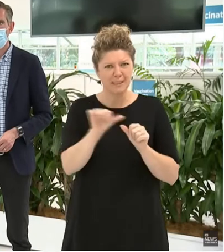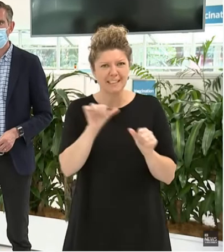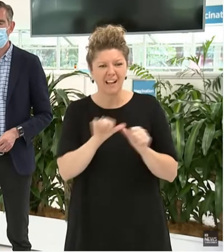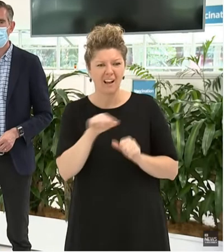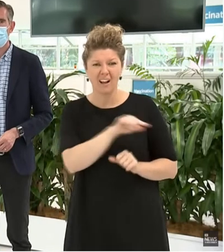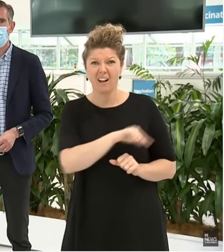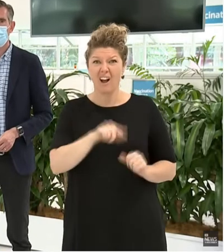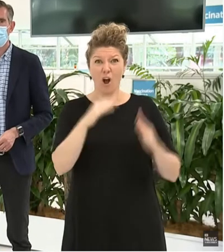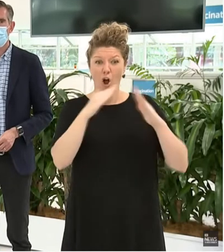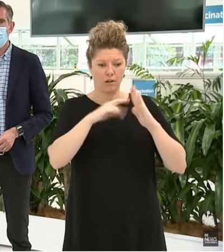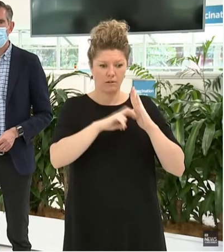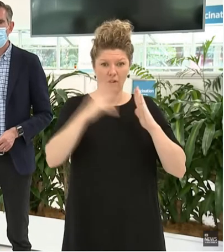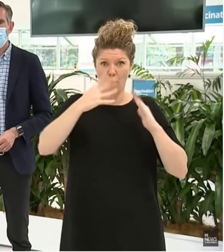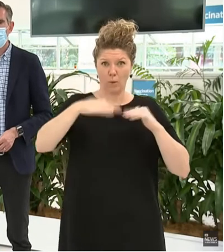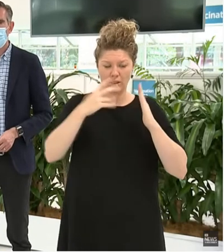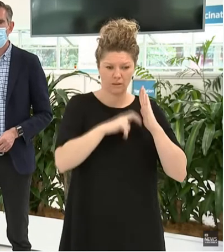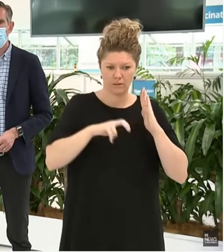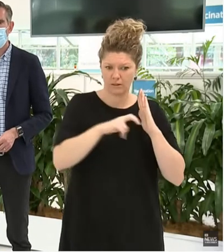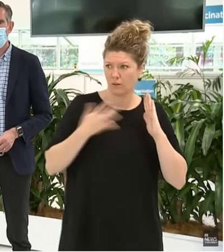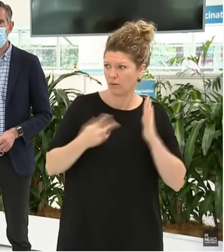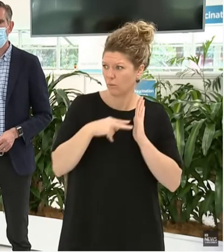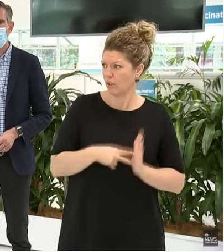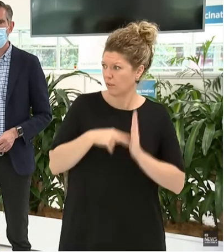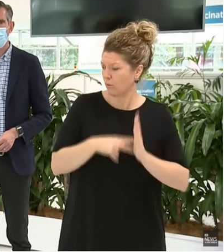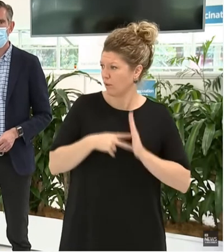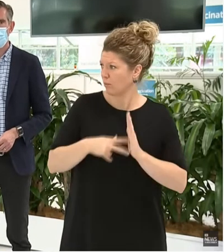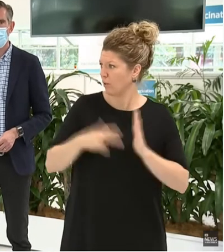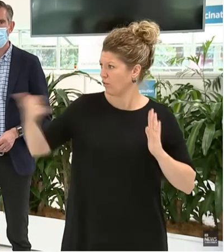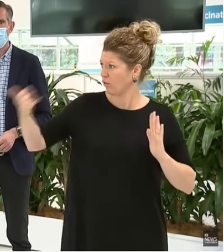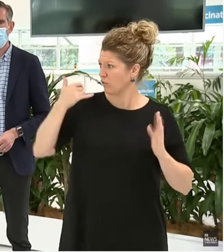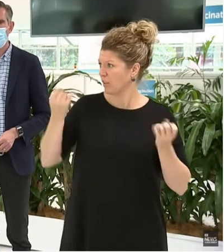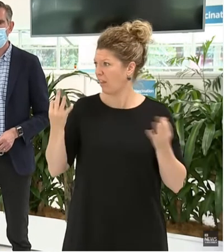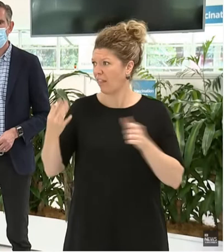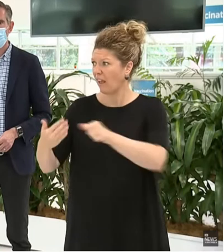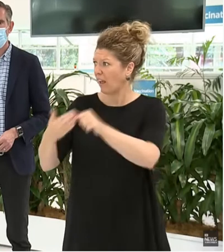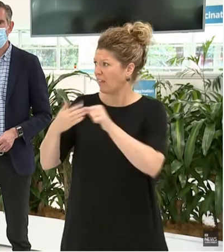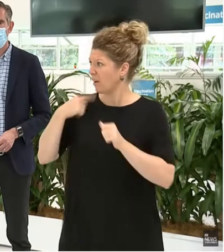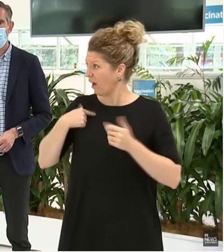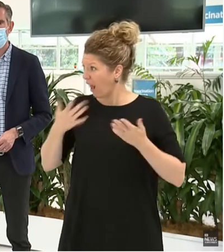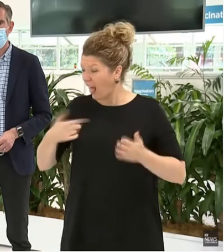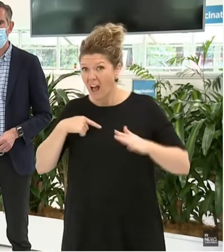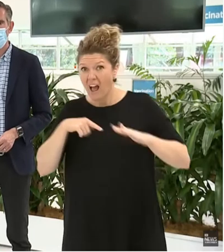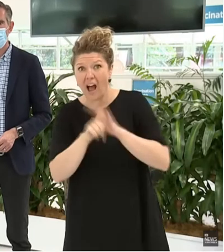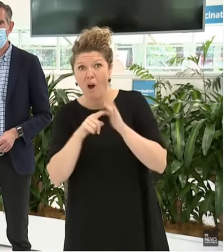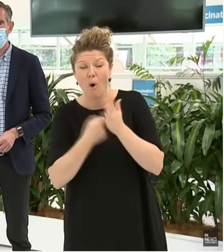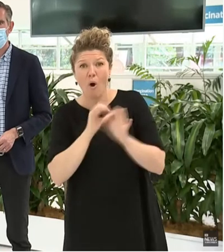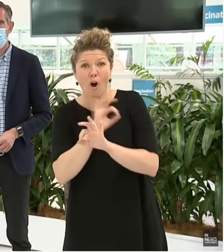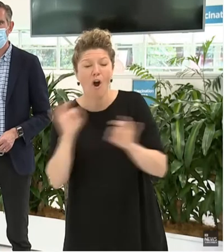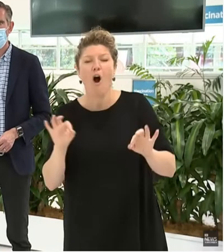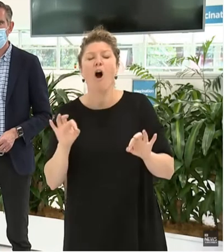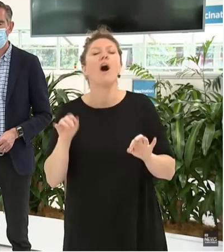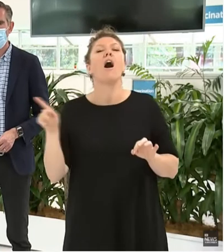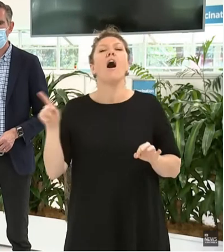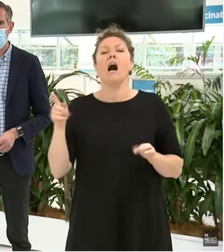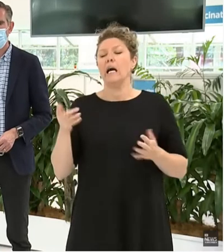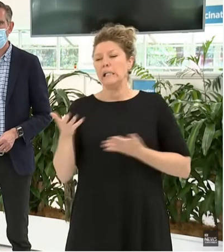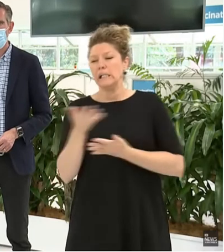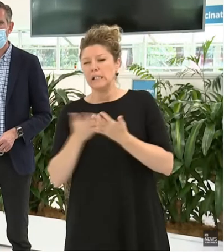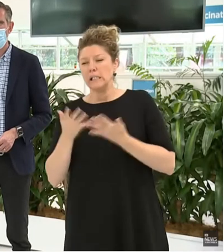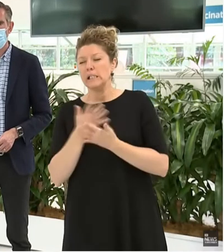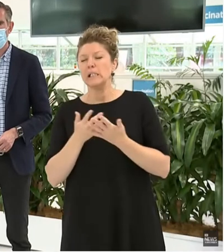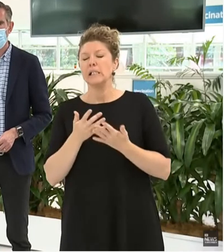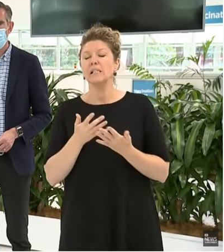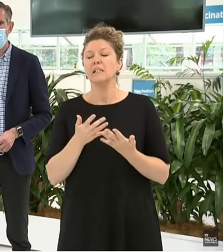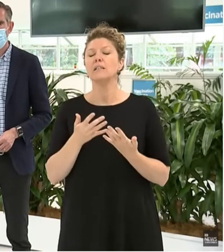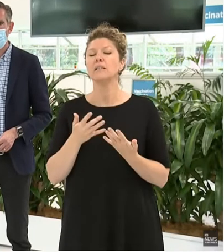sometimes they weren't. And so it's a recognition of the pressures in the system. And Dr Chant's view, expressed to me again